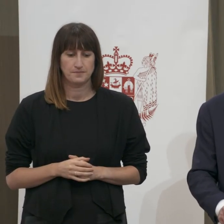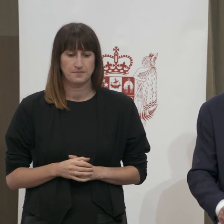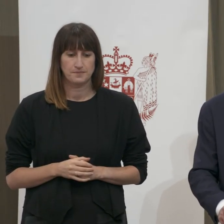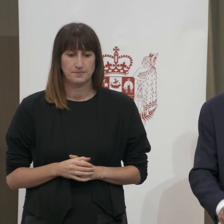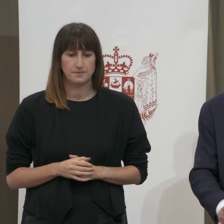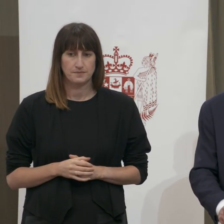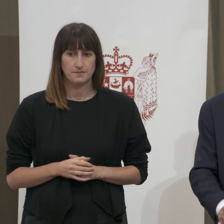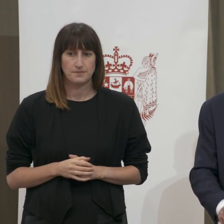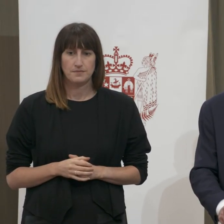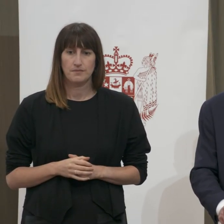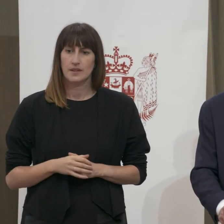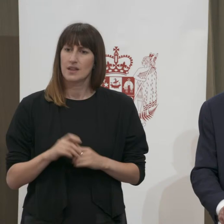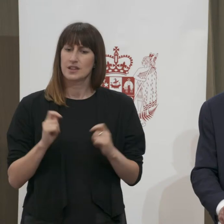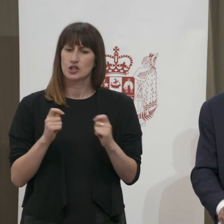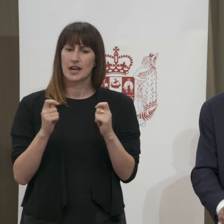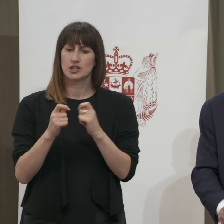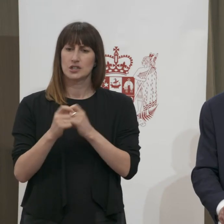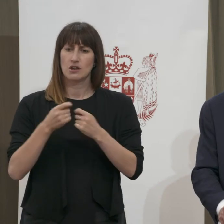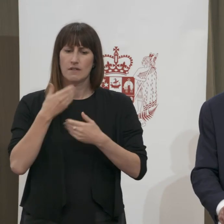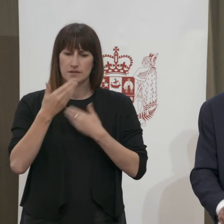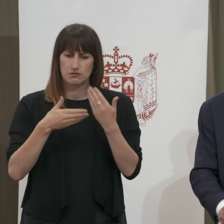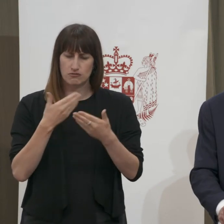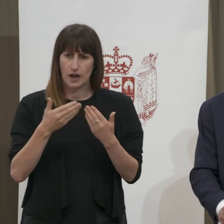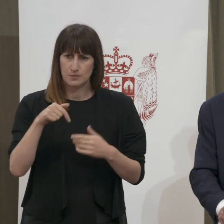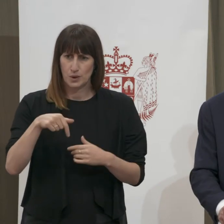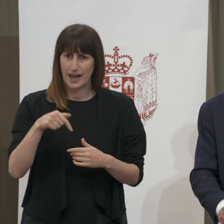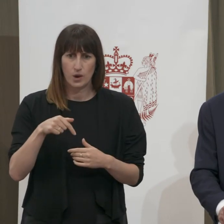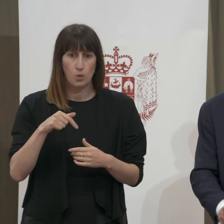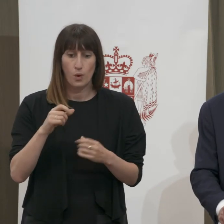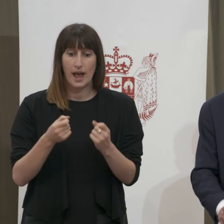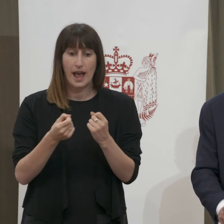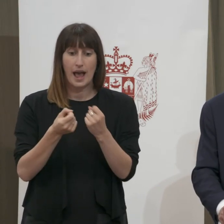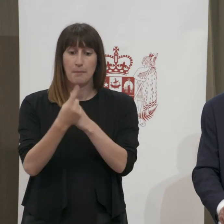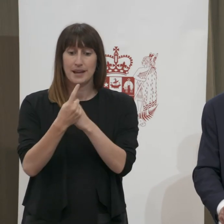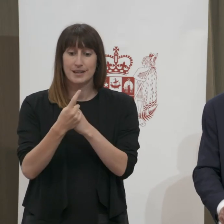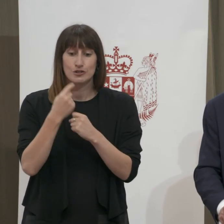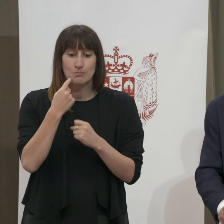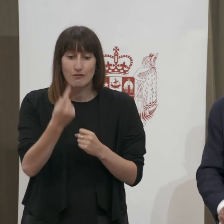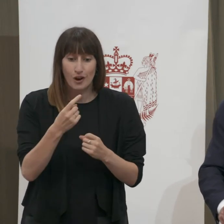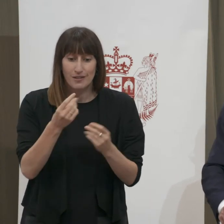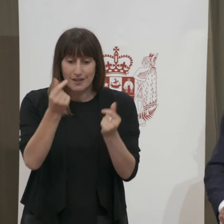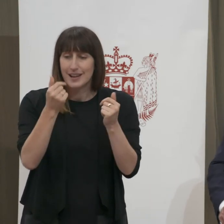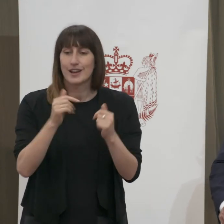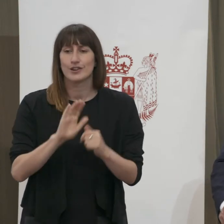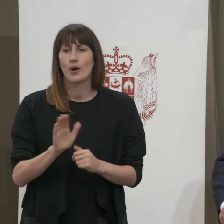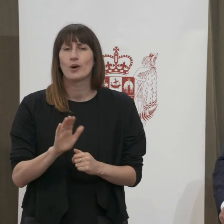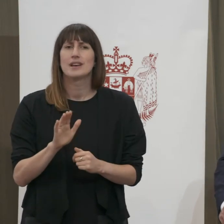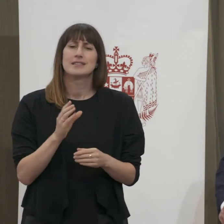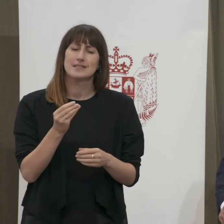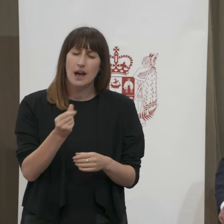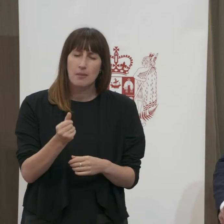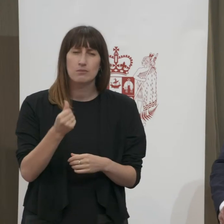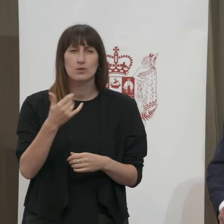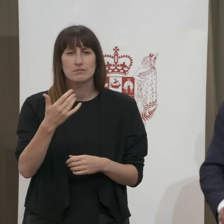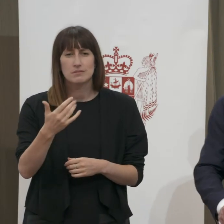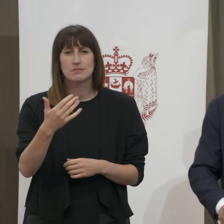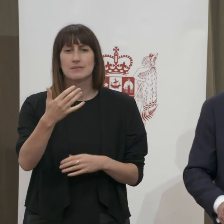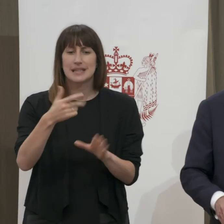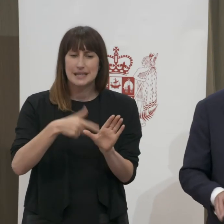The sort of change I've described today will not all happen overnight. Some aspects will take years, not